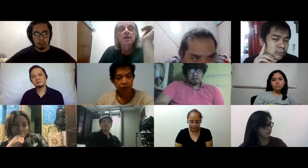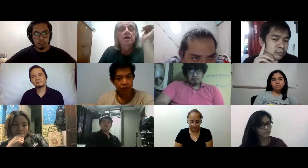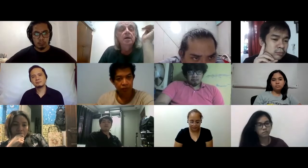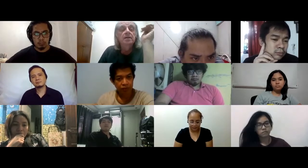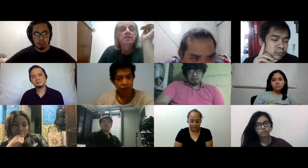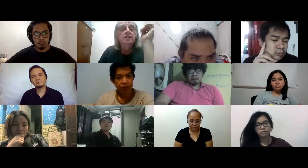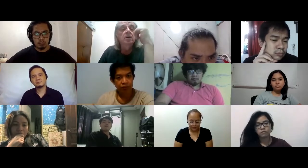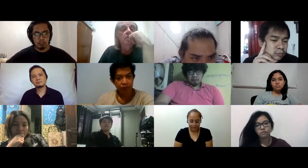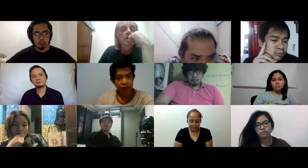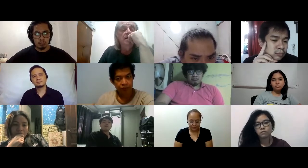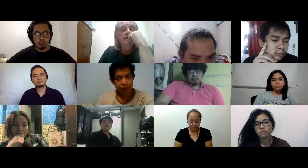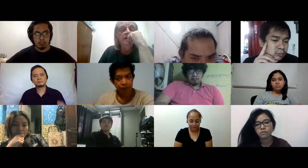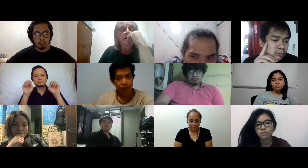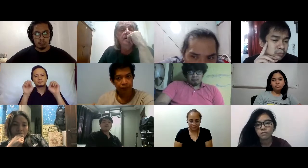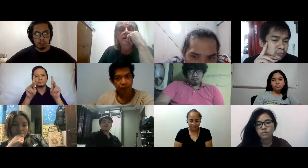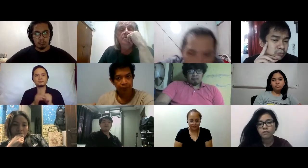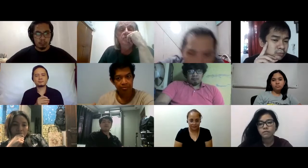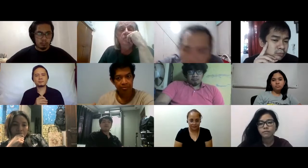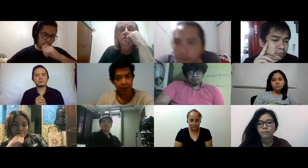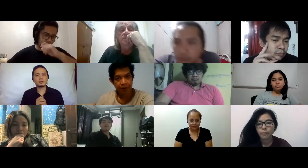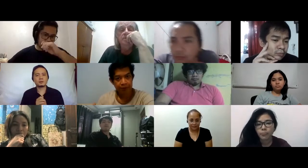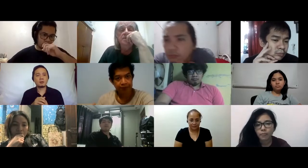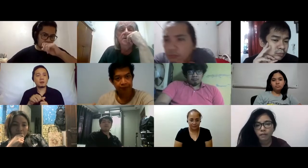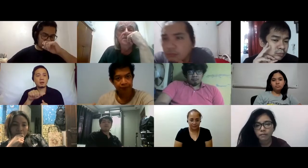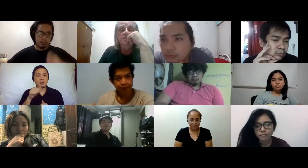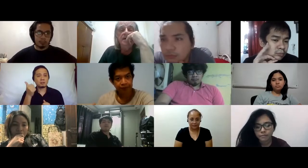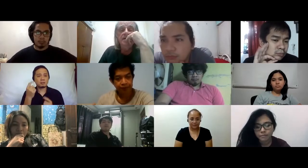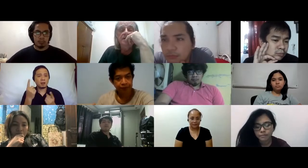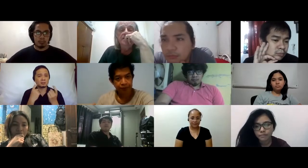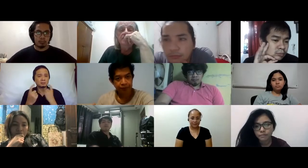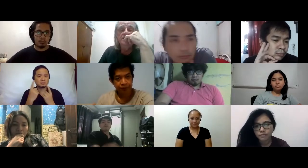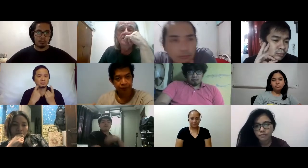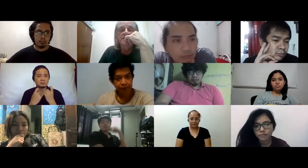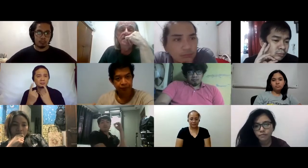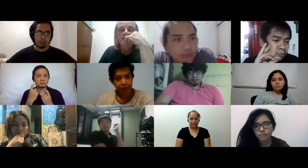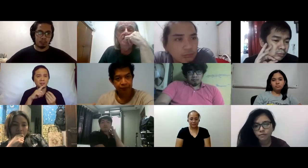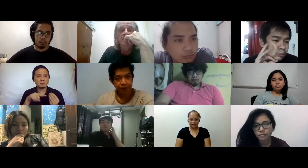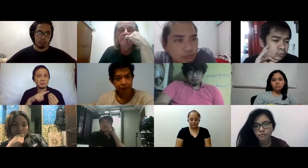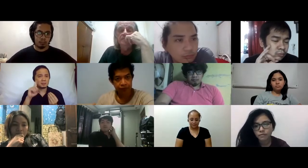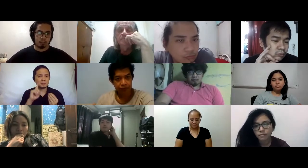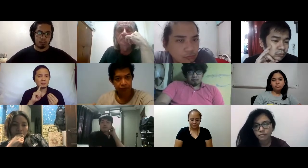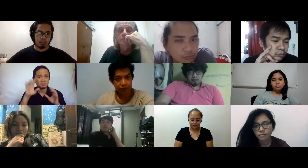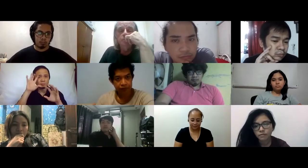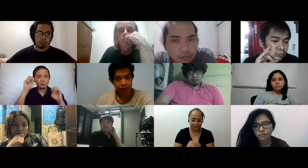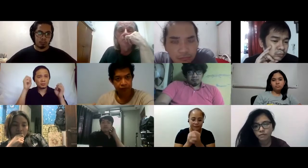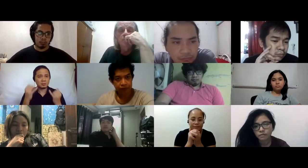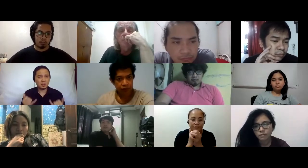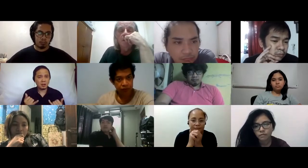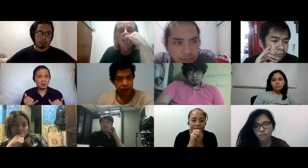Okay. So anything else you want to discuss about the Deaf President Now?